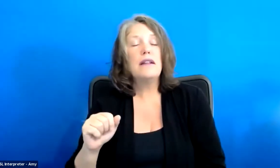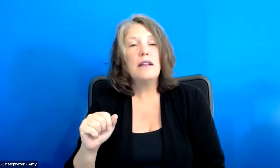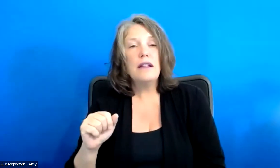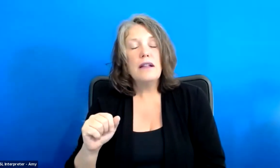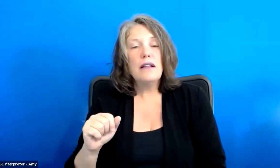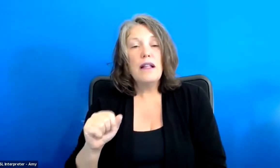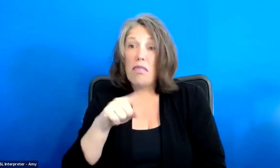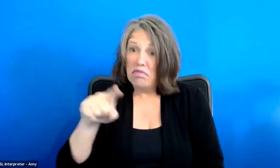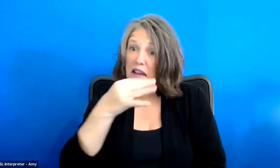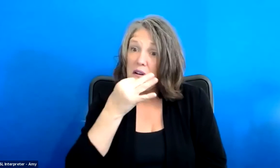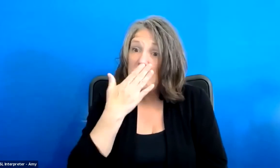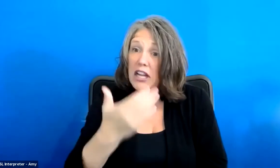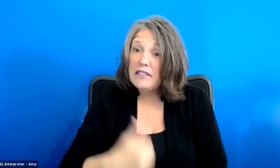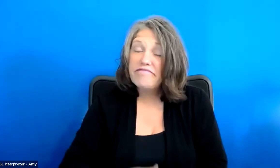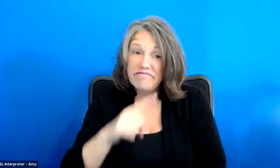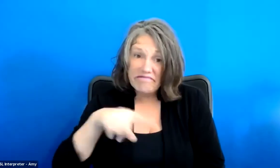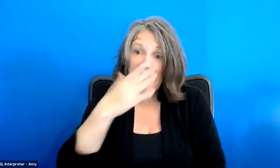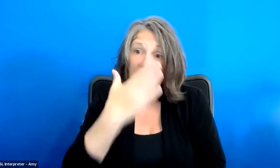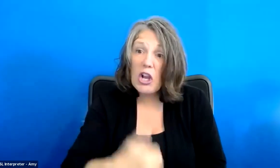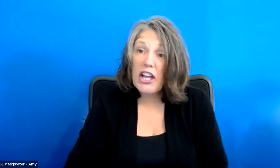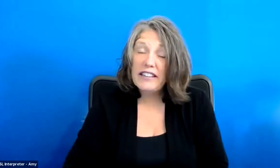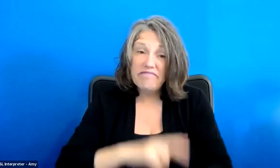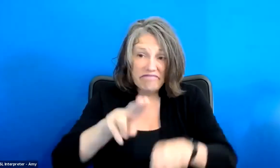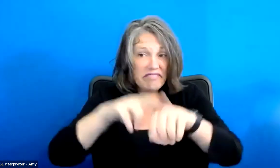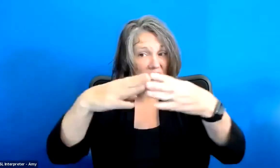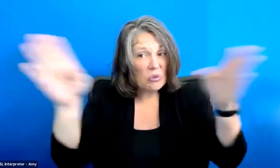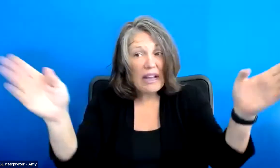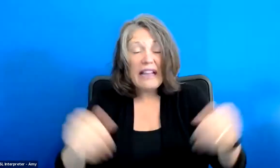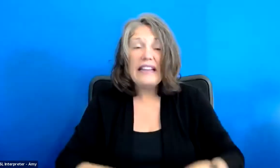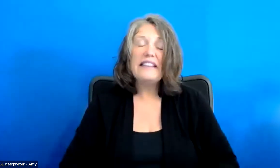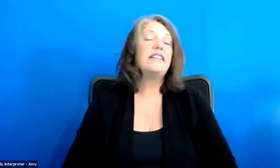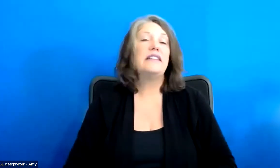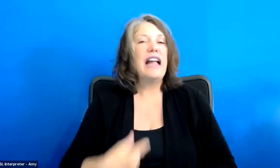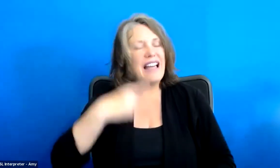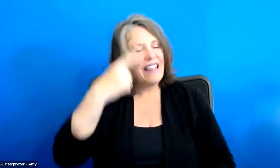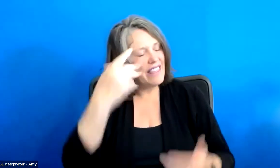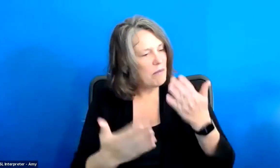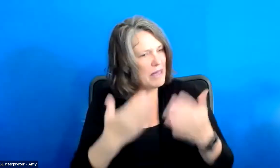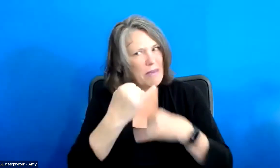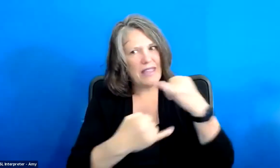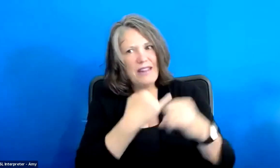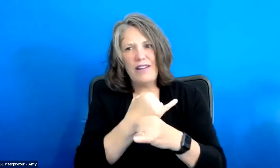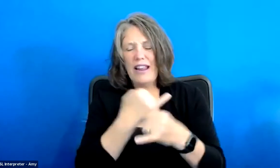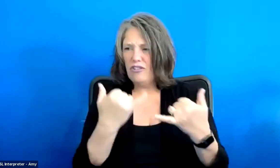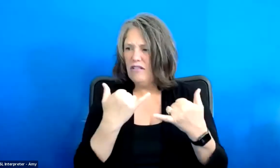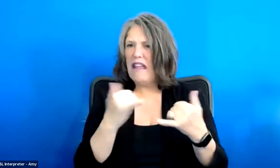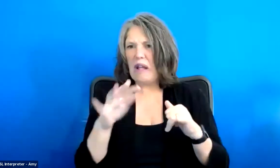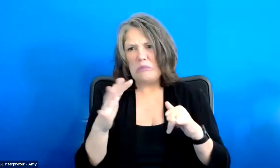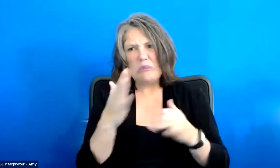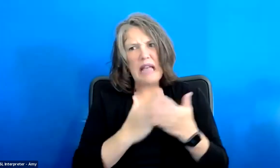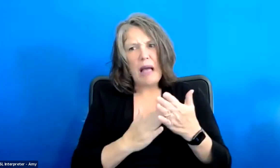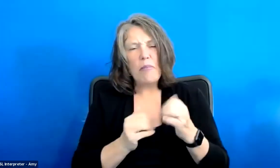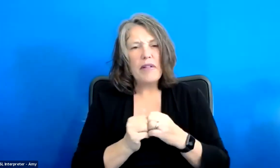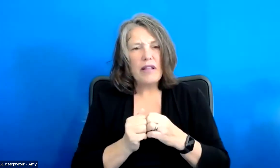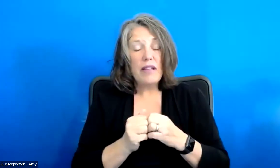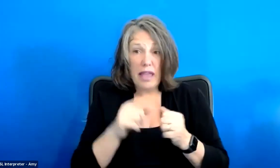They're good. They're good. They're nationwide. I think they may even be international to some extent. And